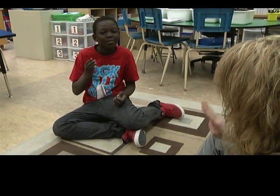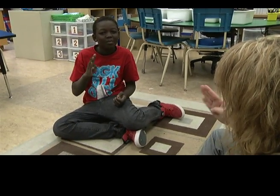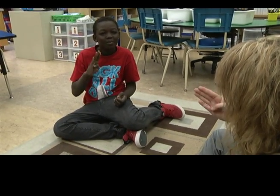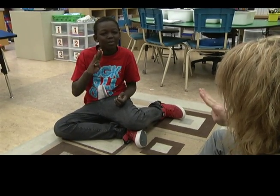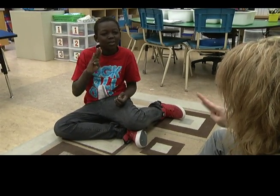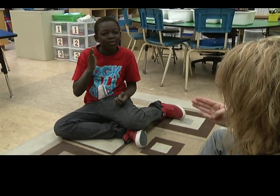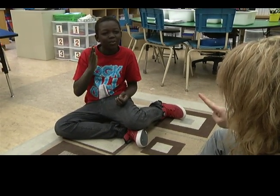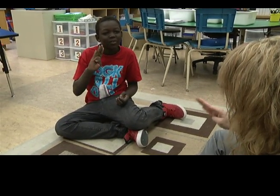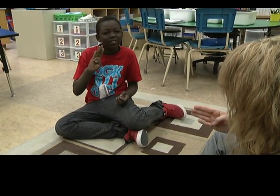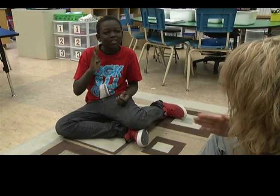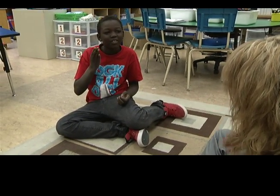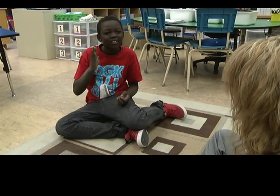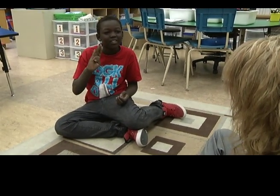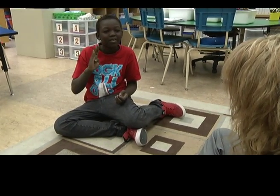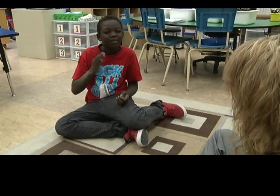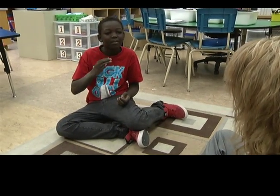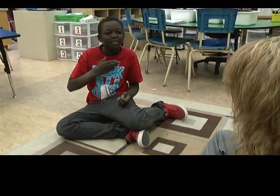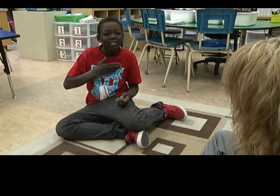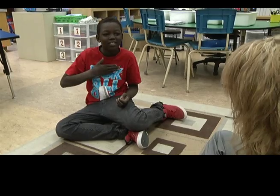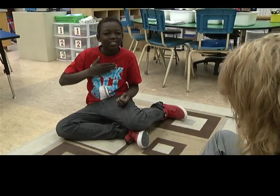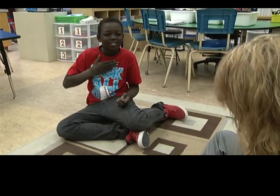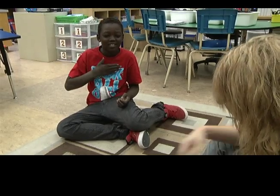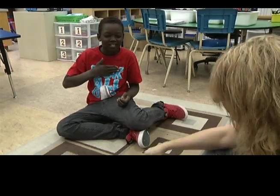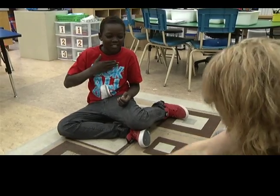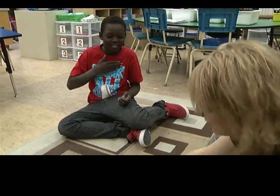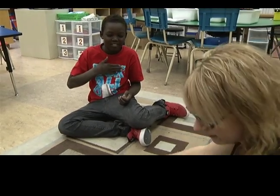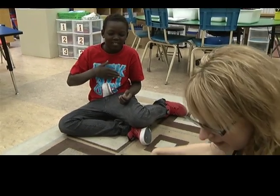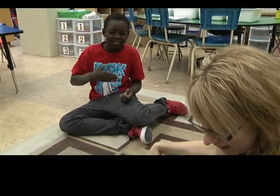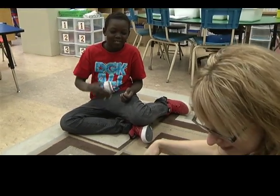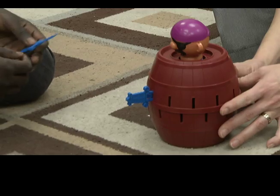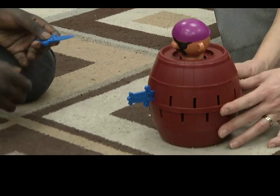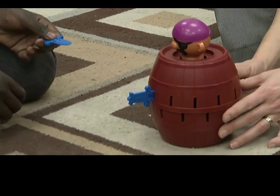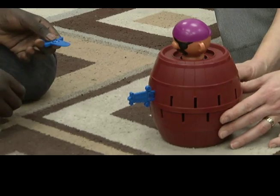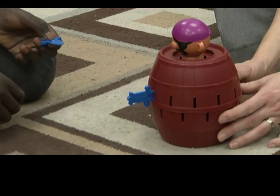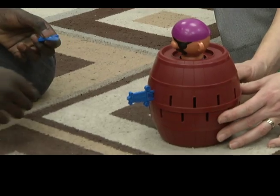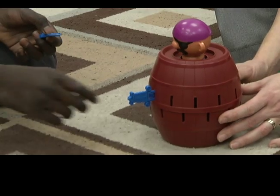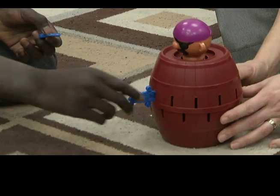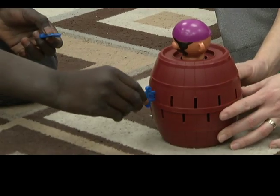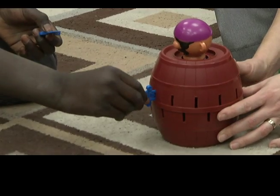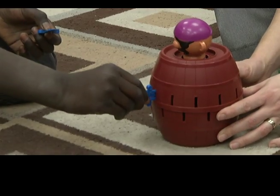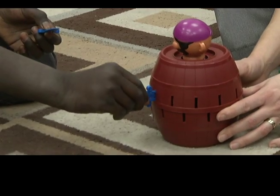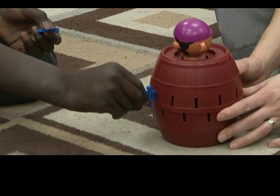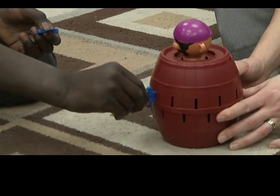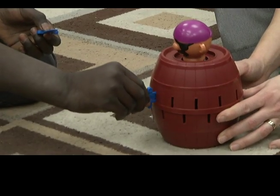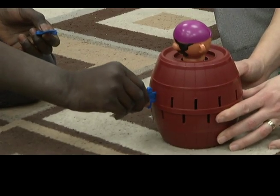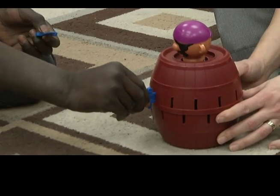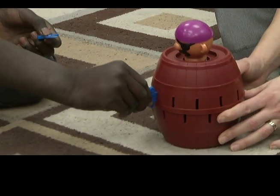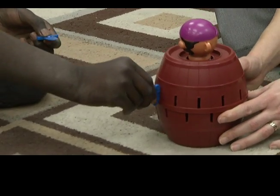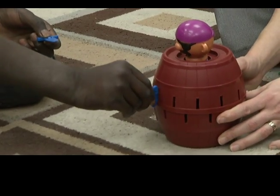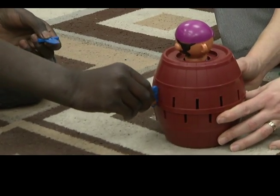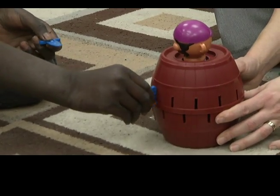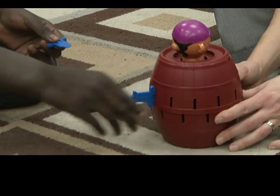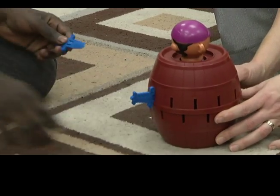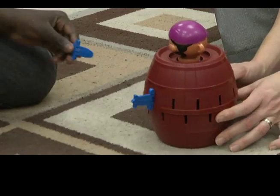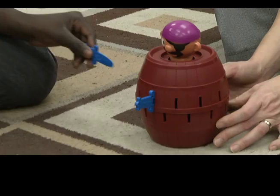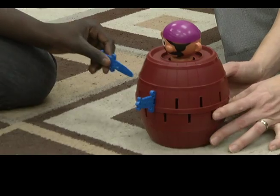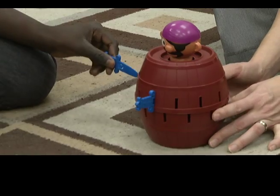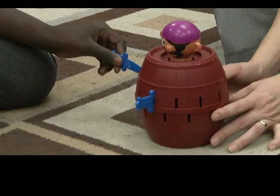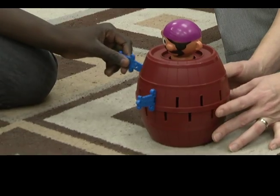Why do I teach sign language to hearing children? First it builds their understanding of different people